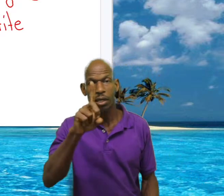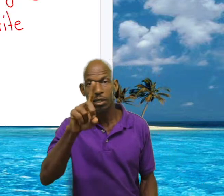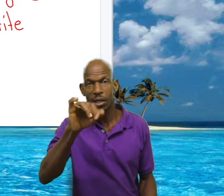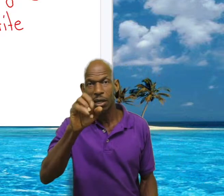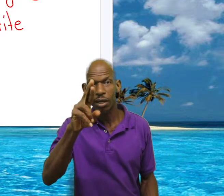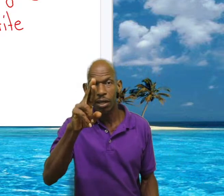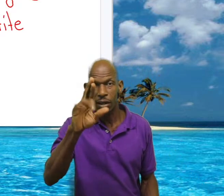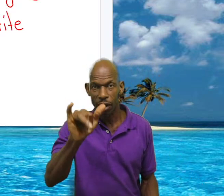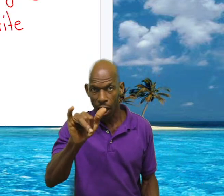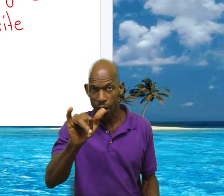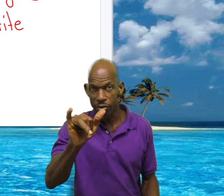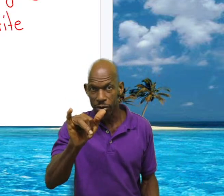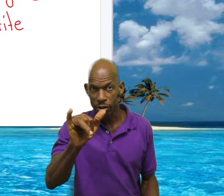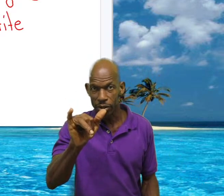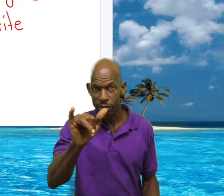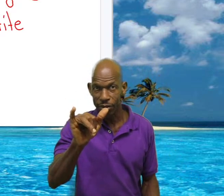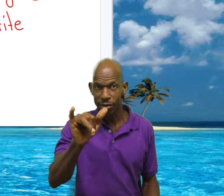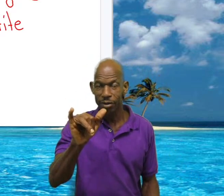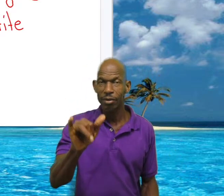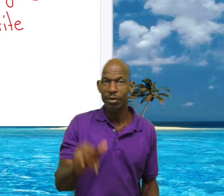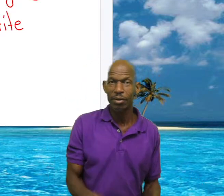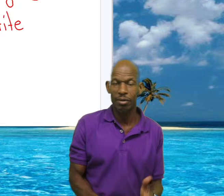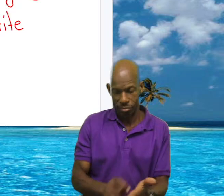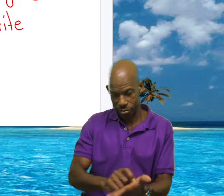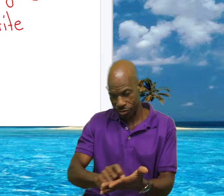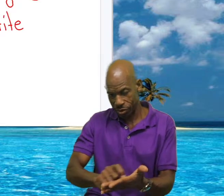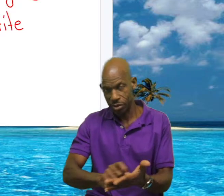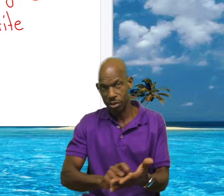like when you're going to so like if you're going to